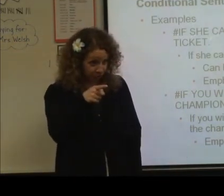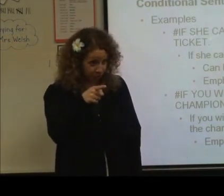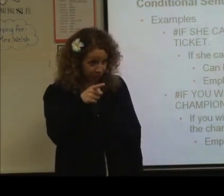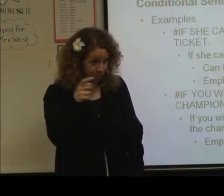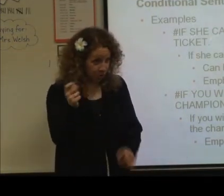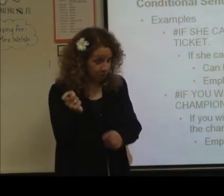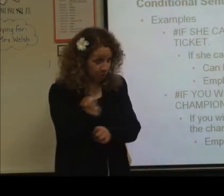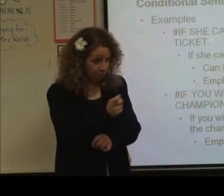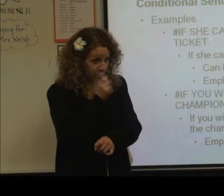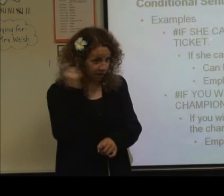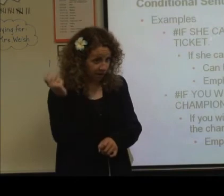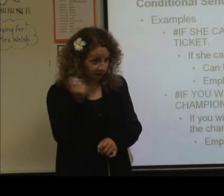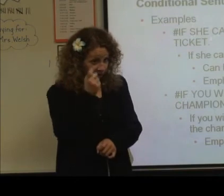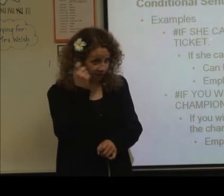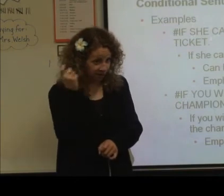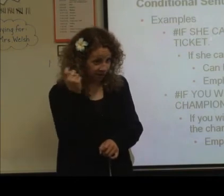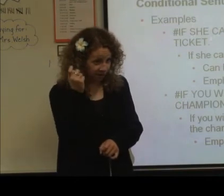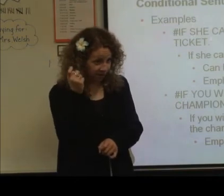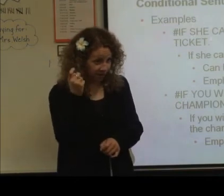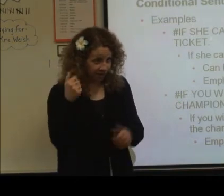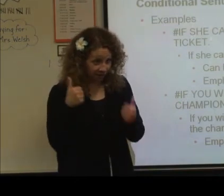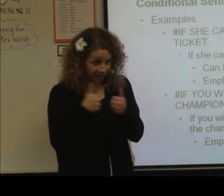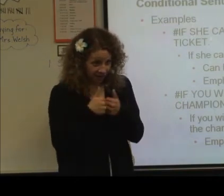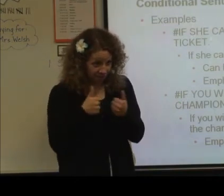you win game,